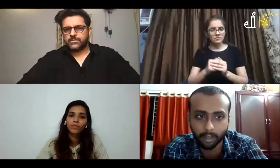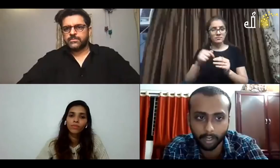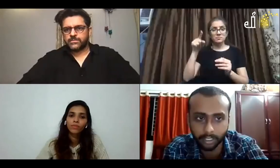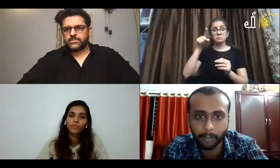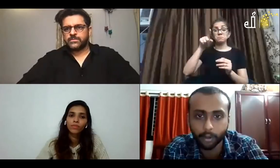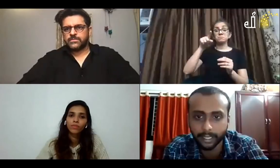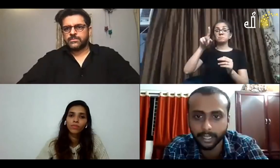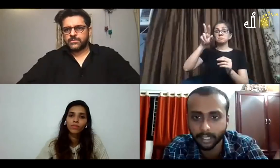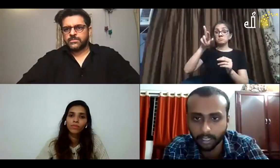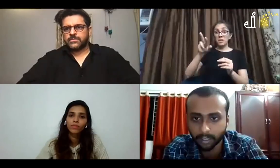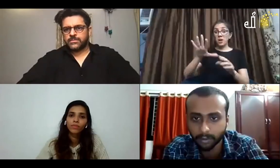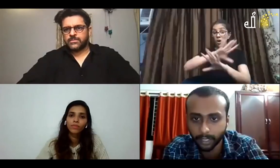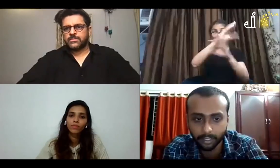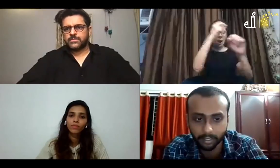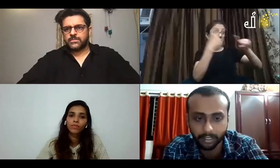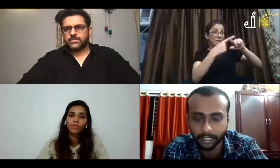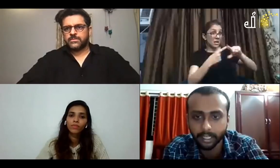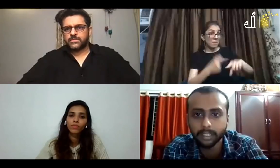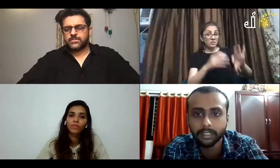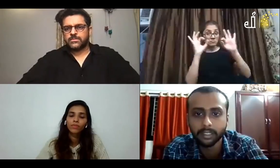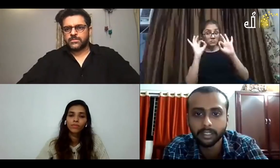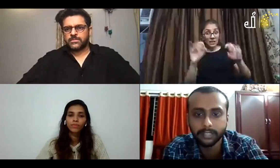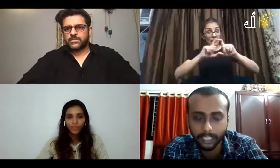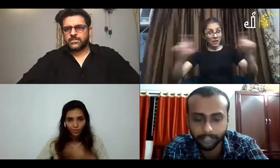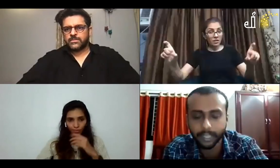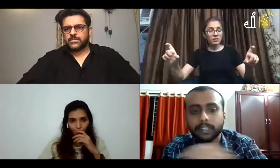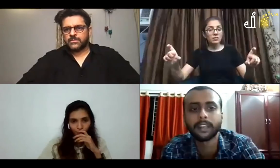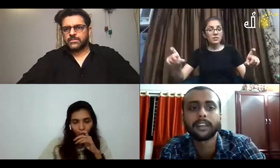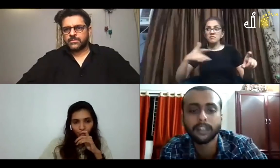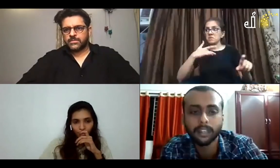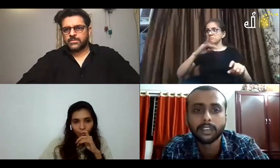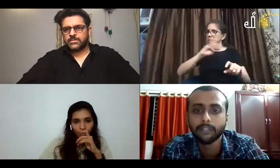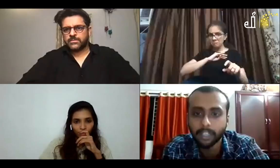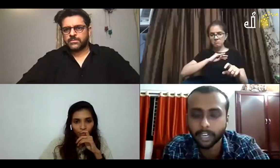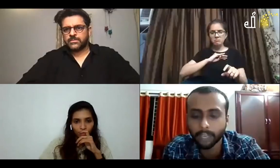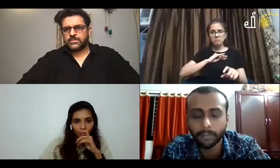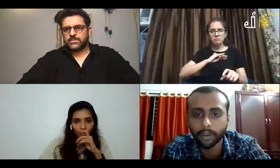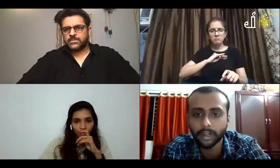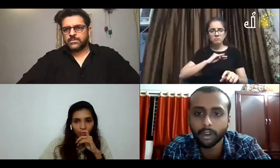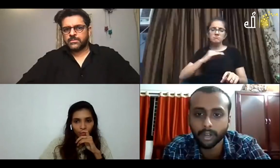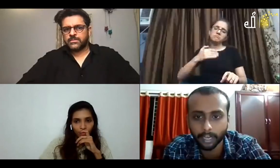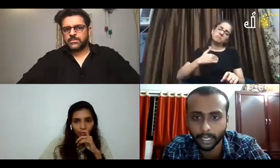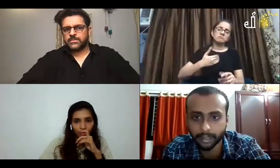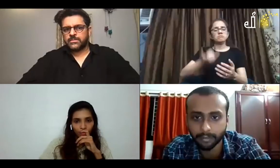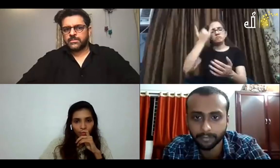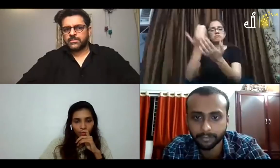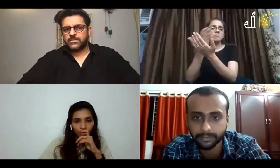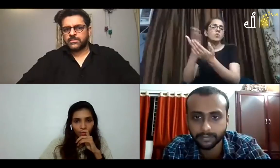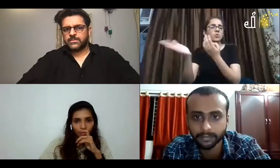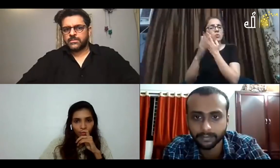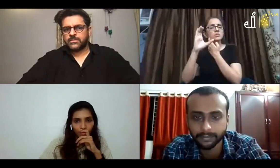means all the above criteria are being cleared, satisfied, then we'll recommend for a cochlear implant.